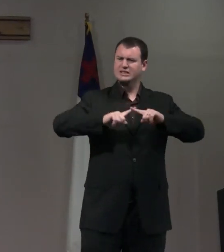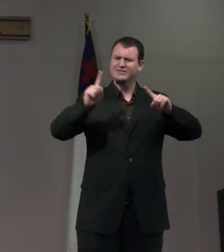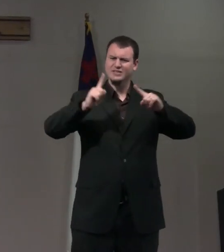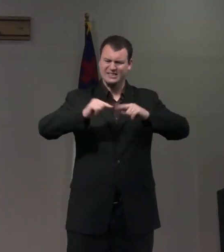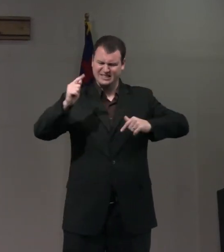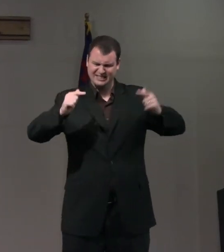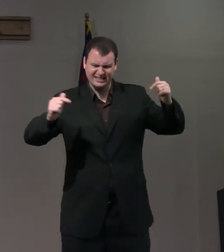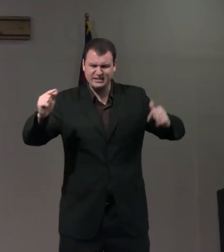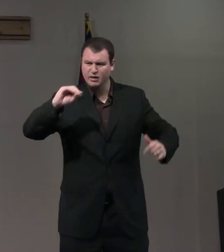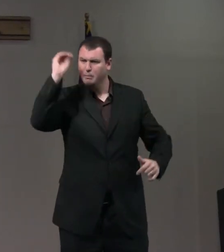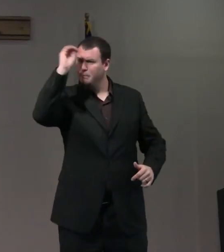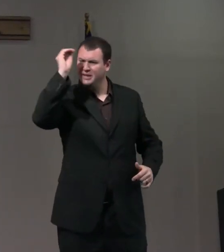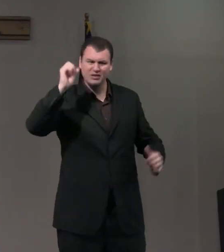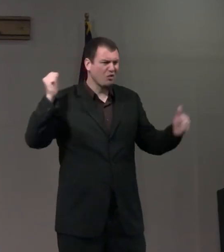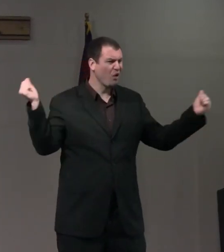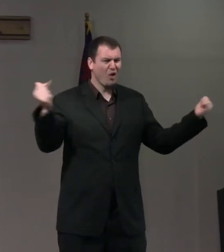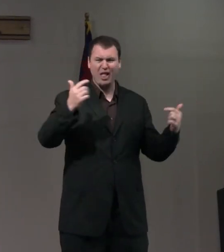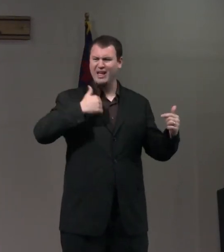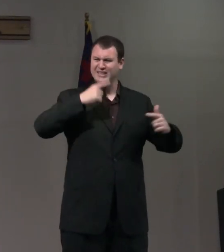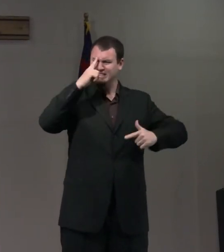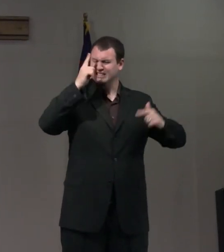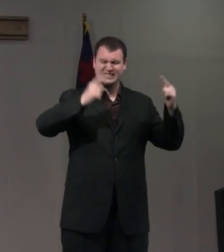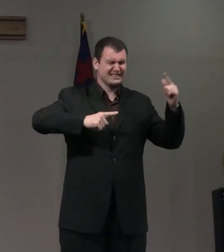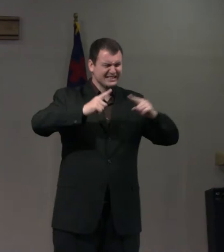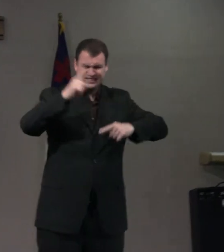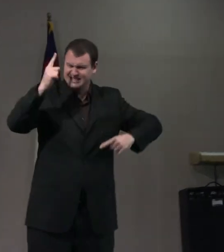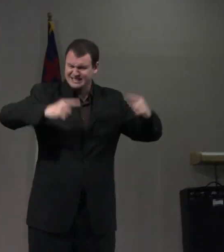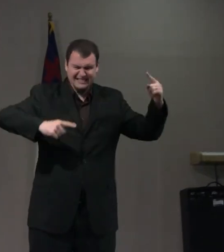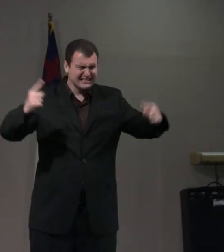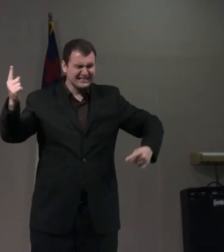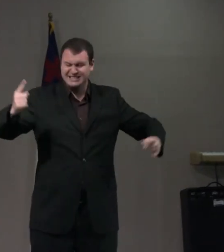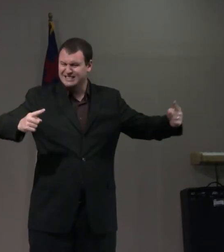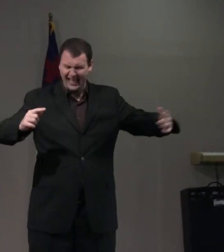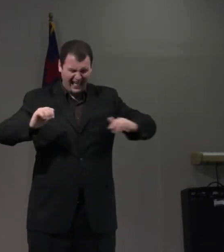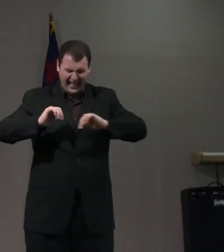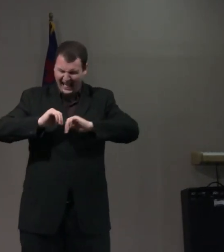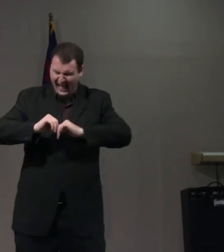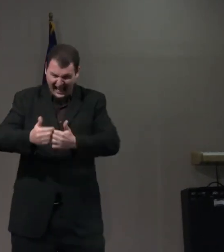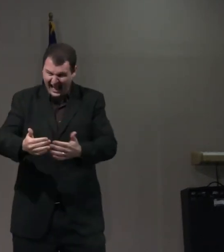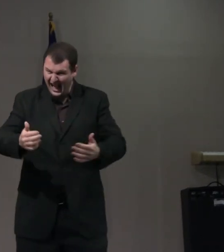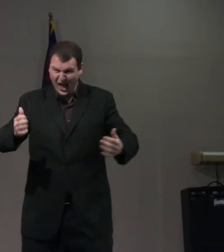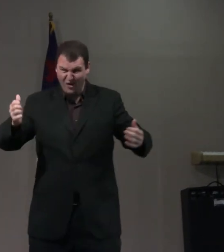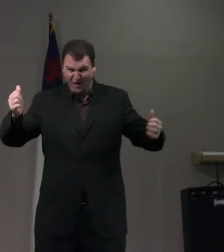Interesting that we all have different opinions. We're all different.